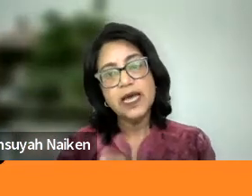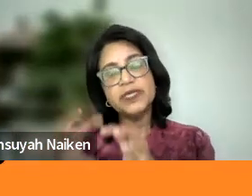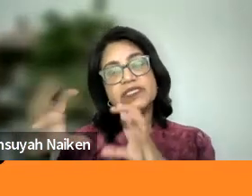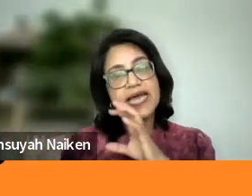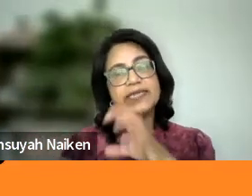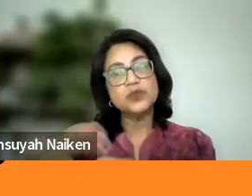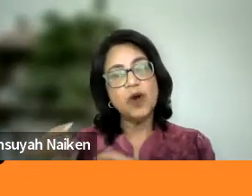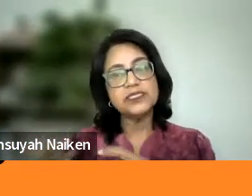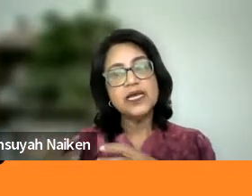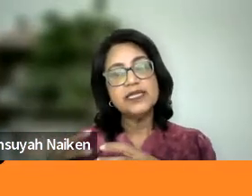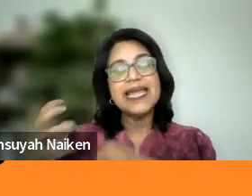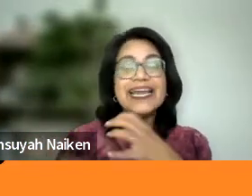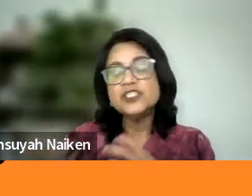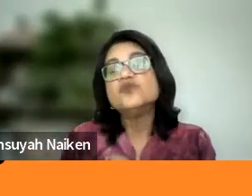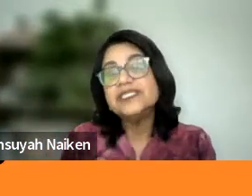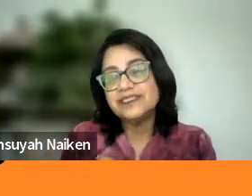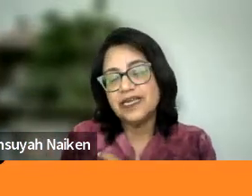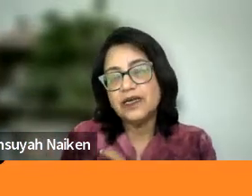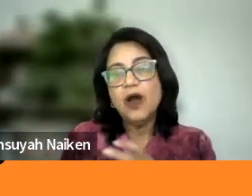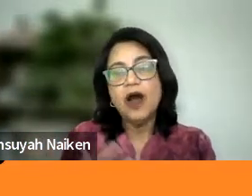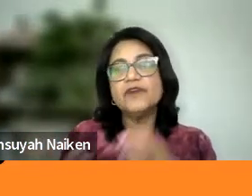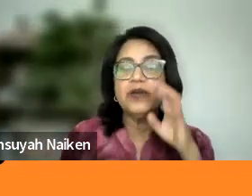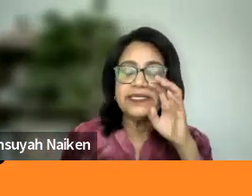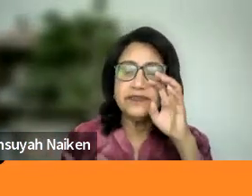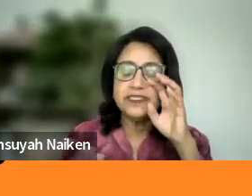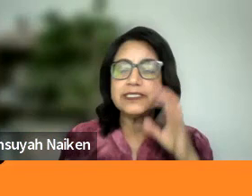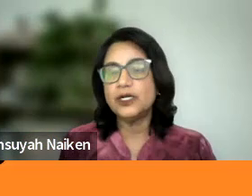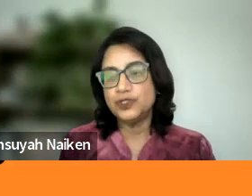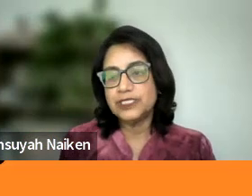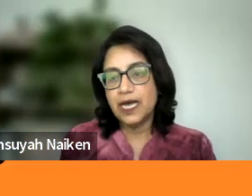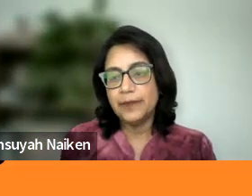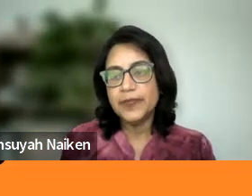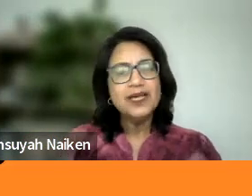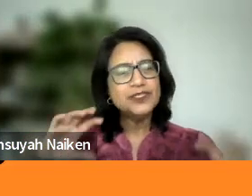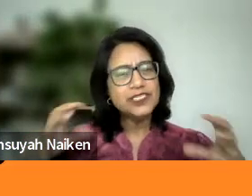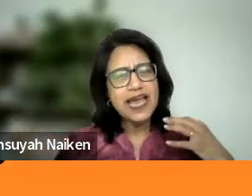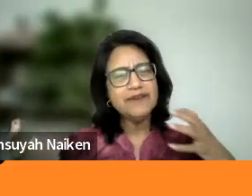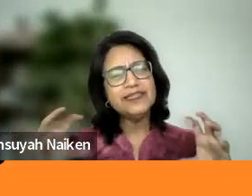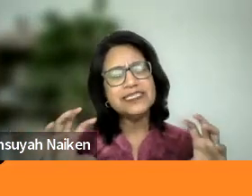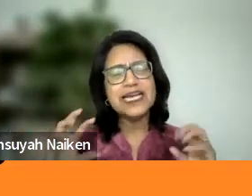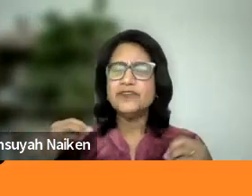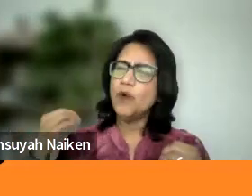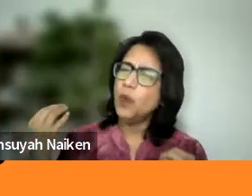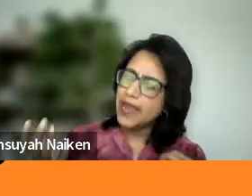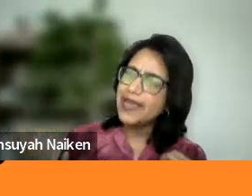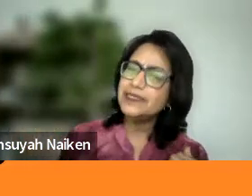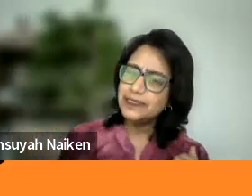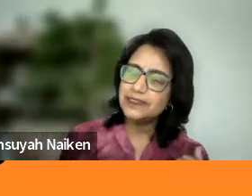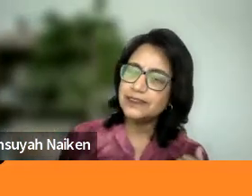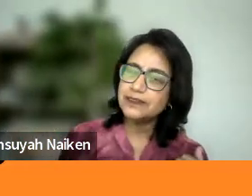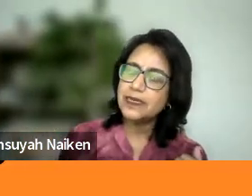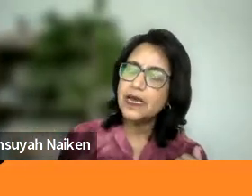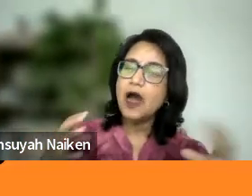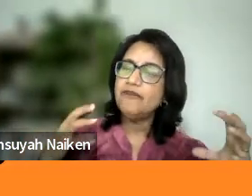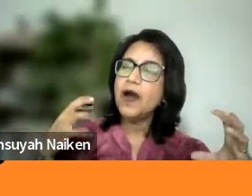resources, because that is what the characteristic of collectivist cultures are. So just having this kind of